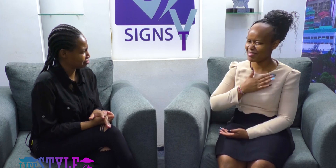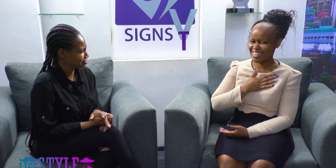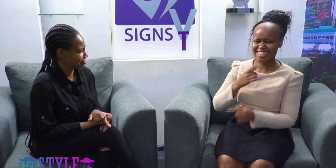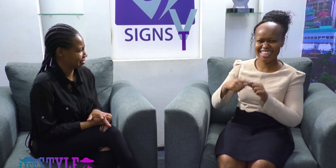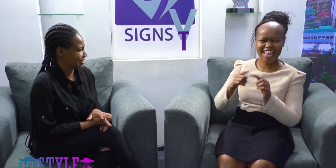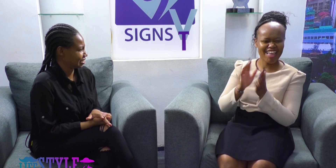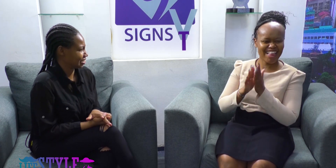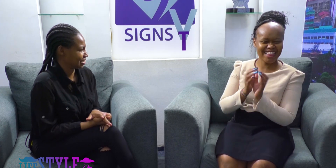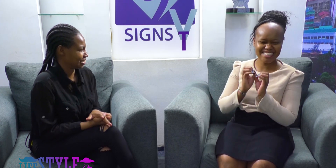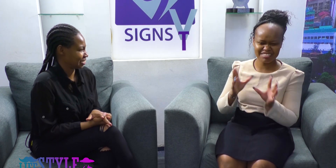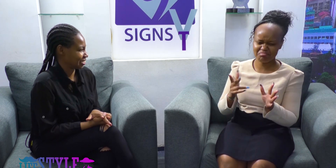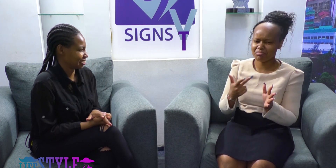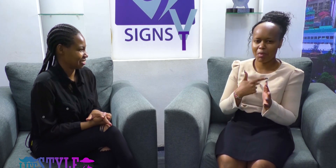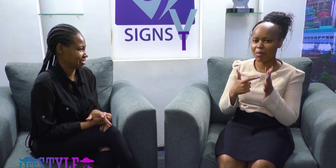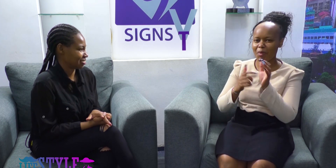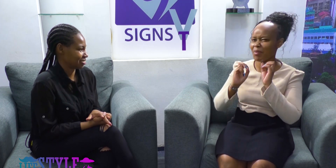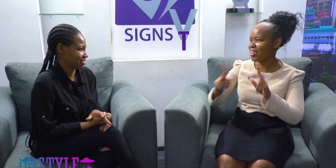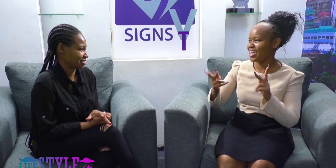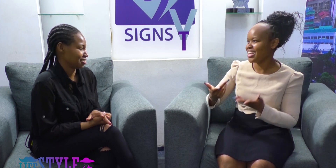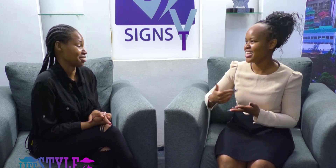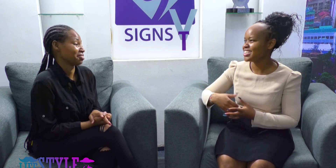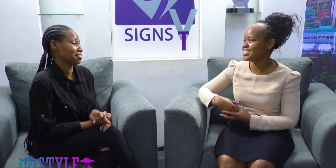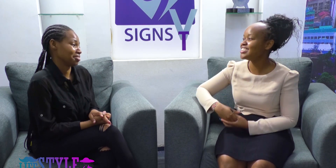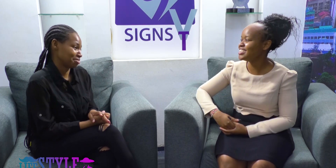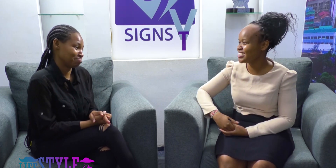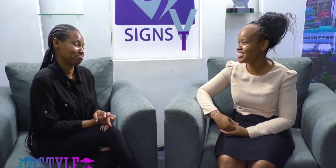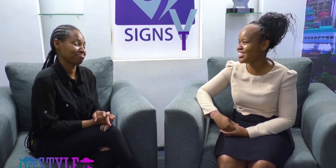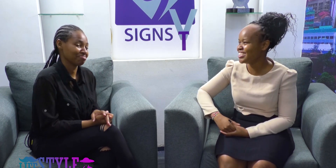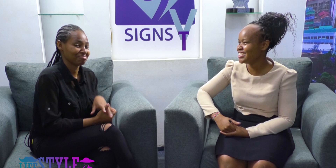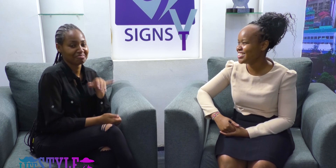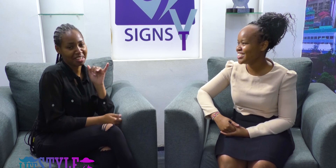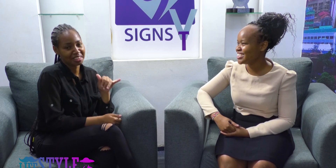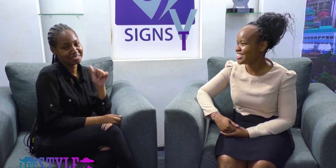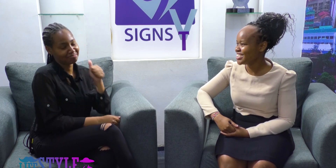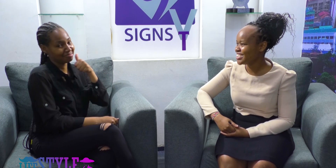How will you feel without a manicure and the nails? It's okay. I just feel okay.